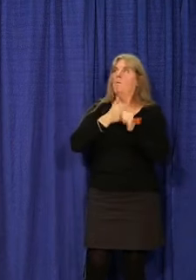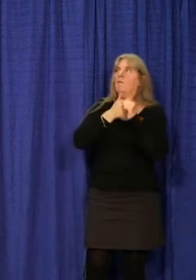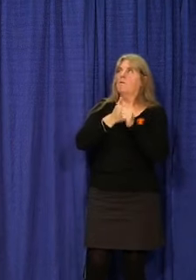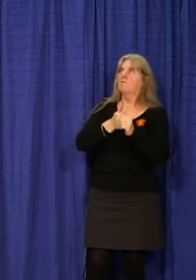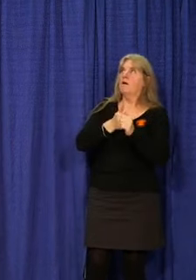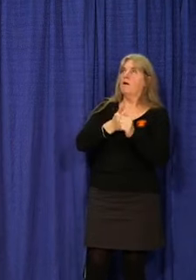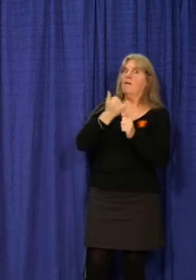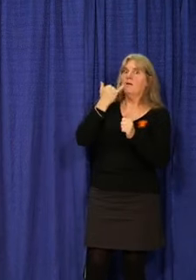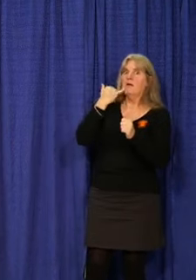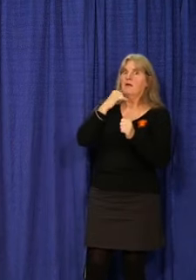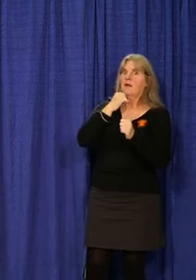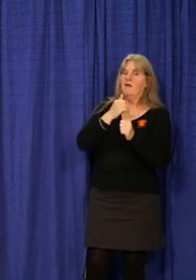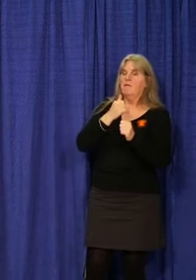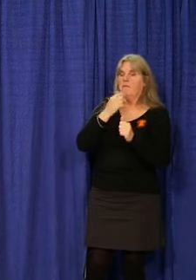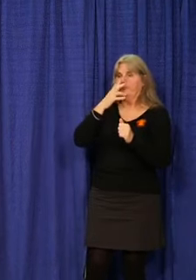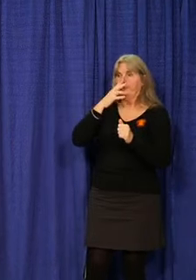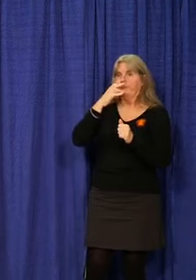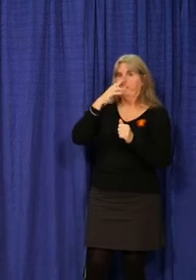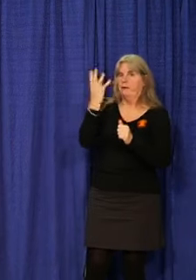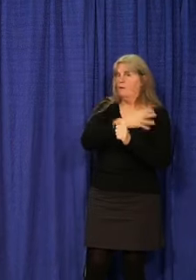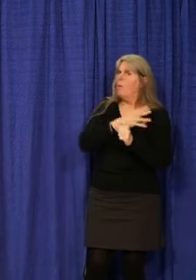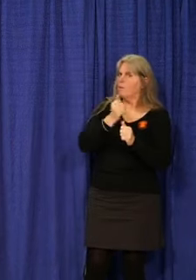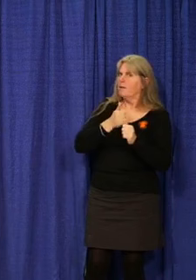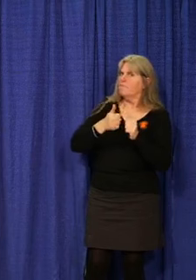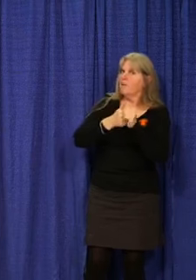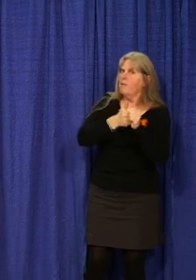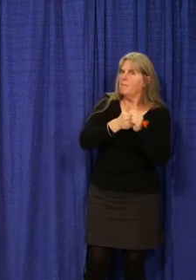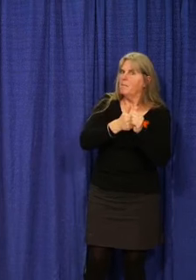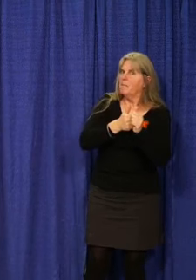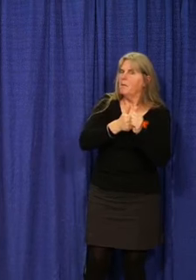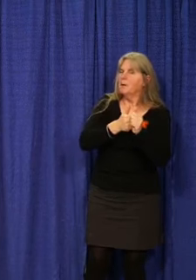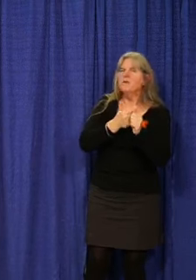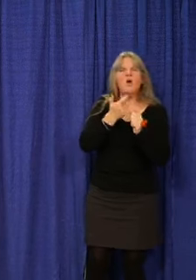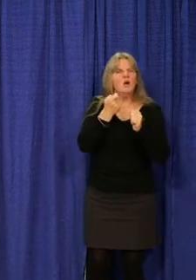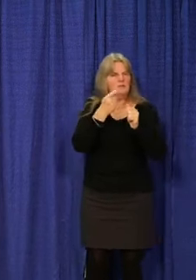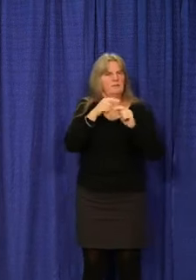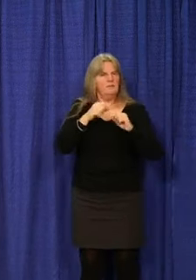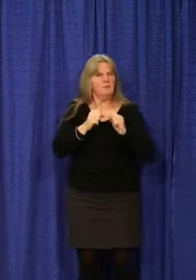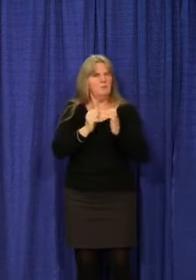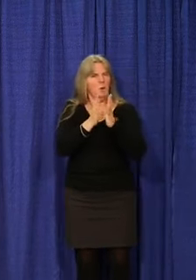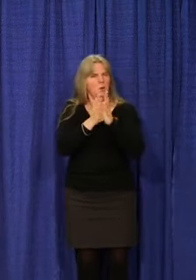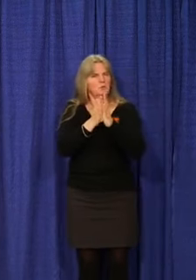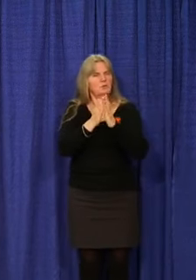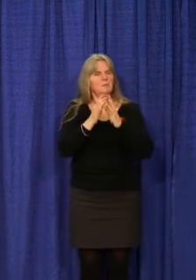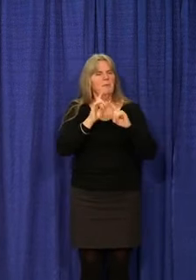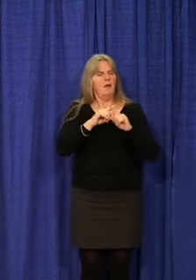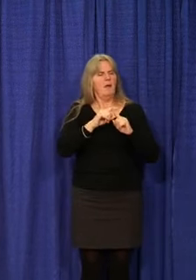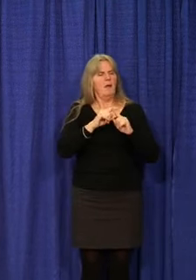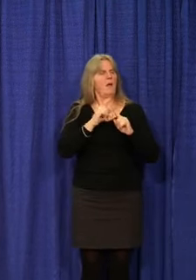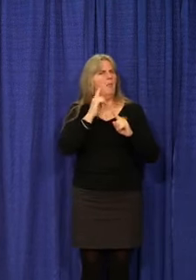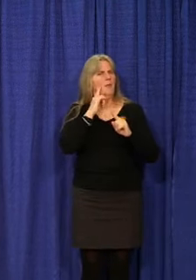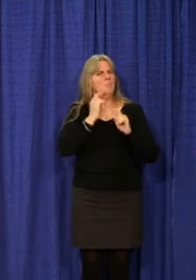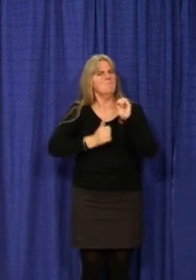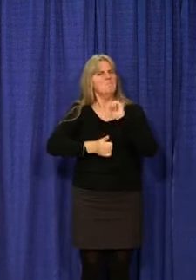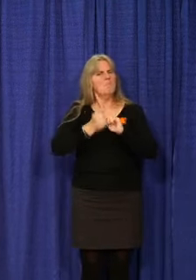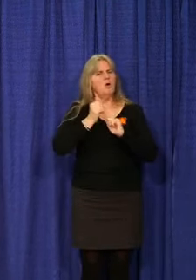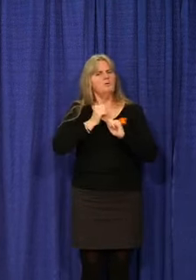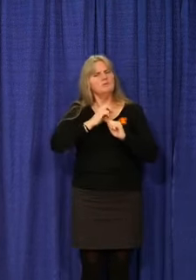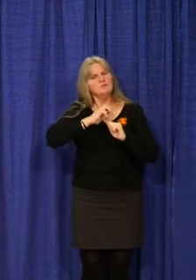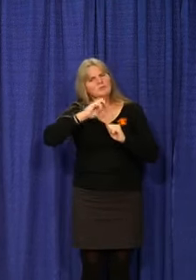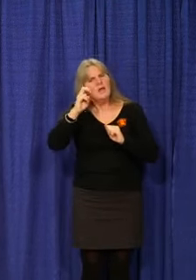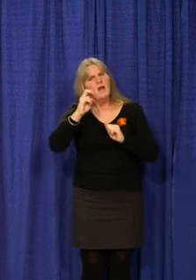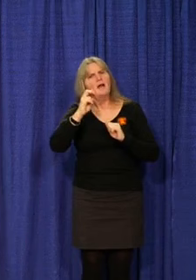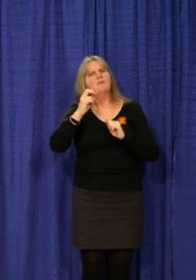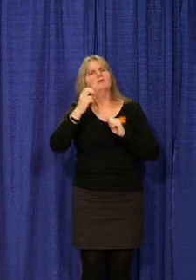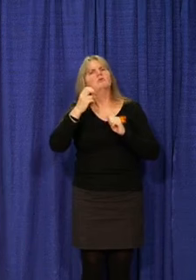up. So I think we'll use a variety of techniques, although we think that the number of travelers that will be passing through while it